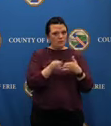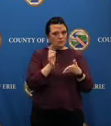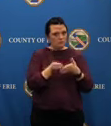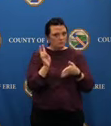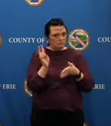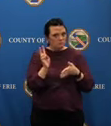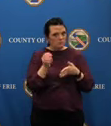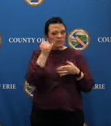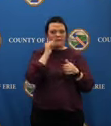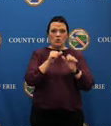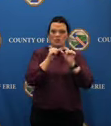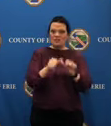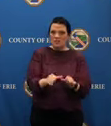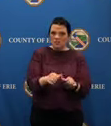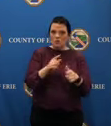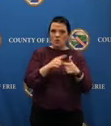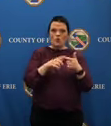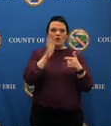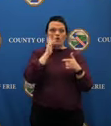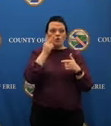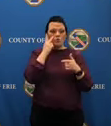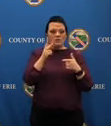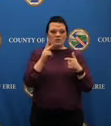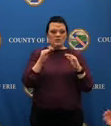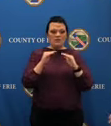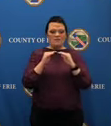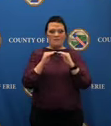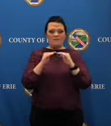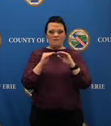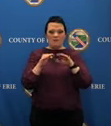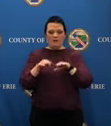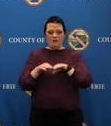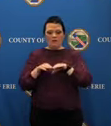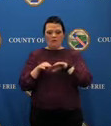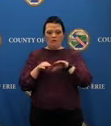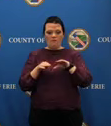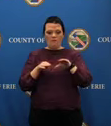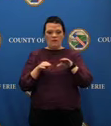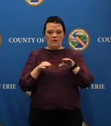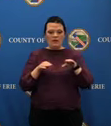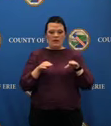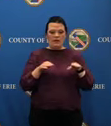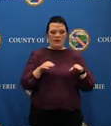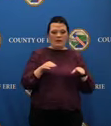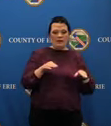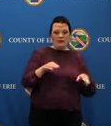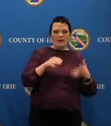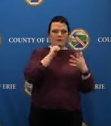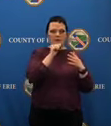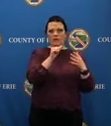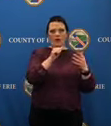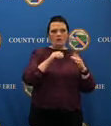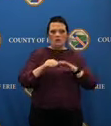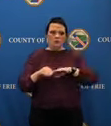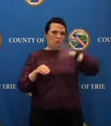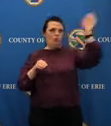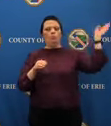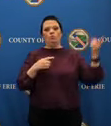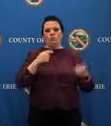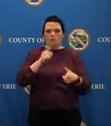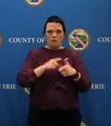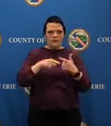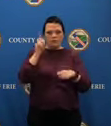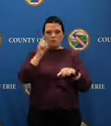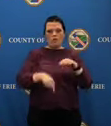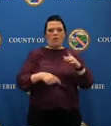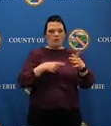continuing to do that, we'll see this curve stay flat and out instead of up too high where we can't really manage